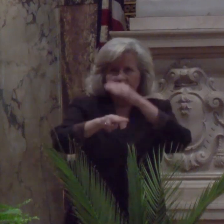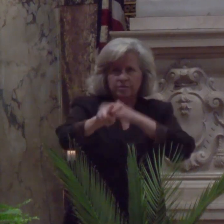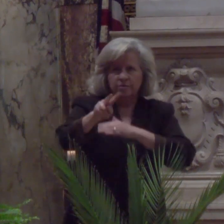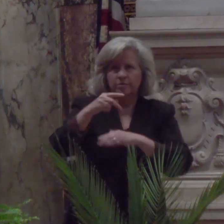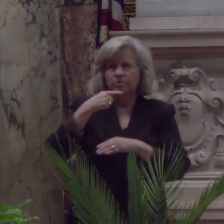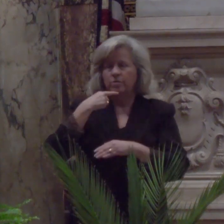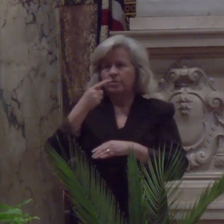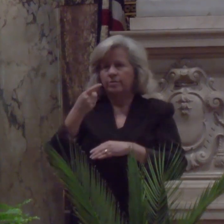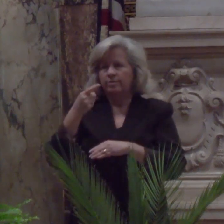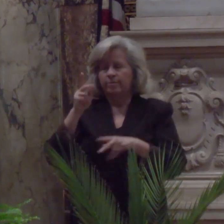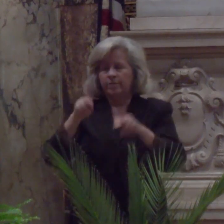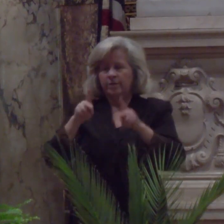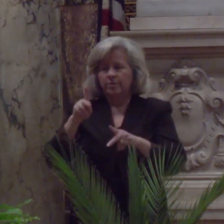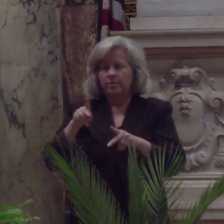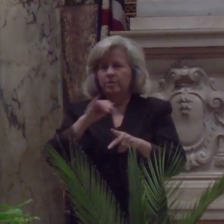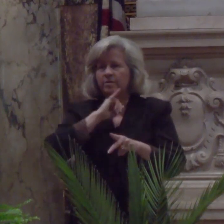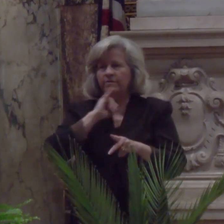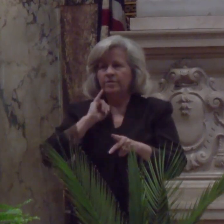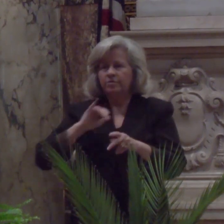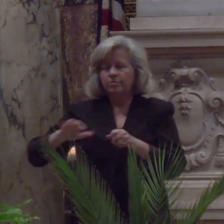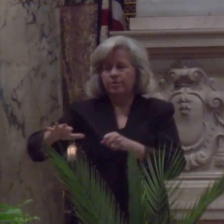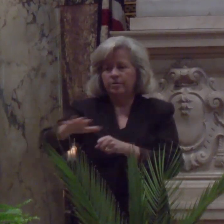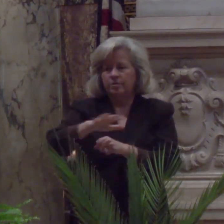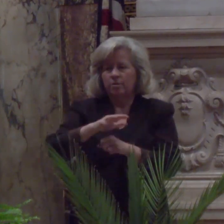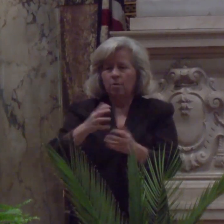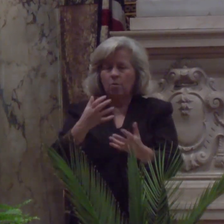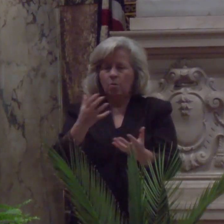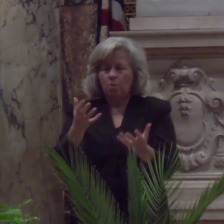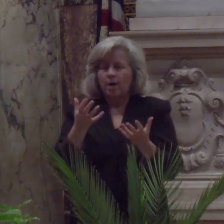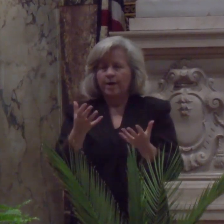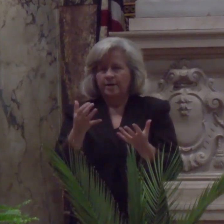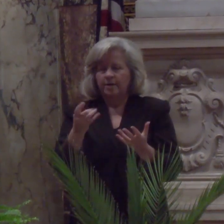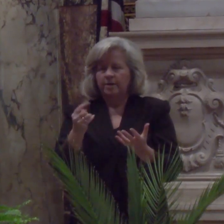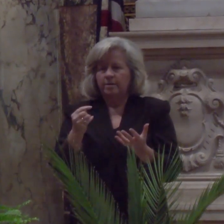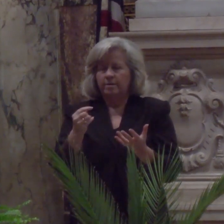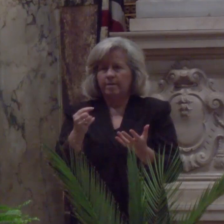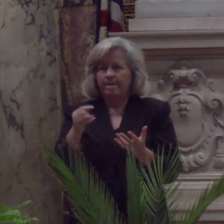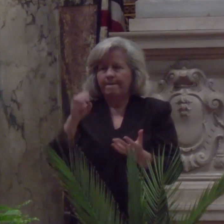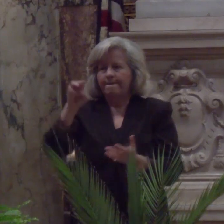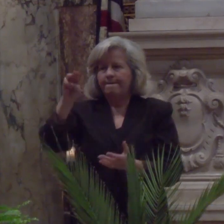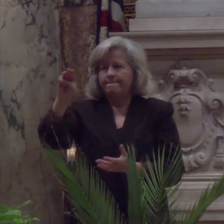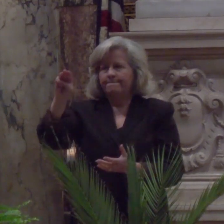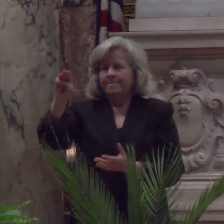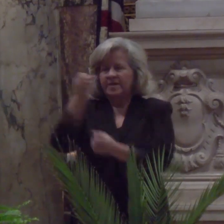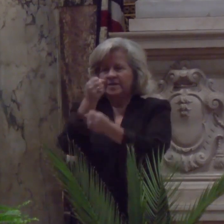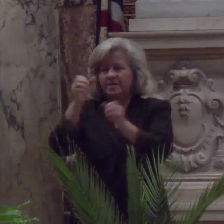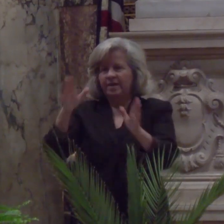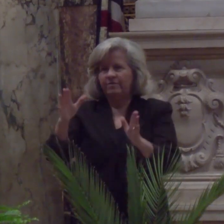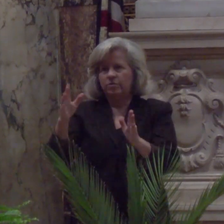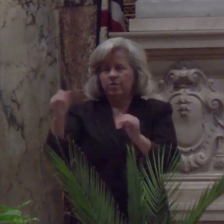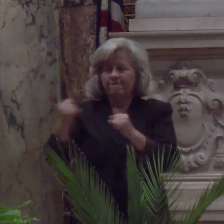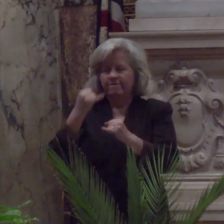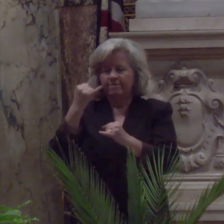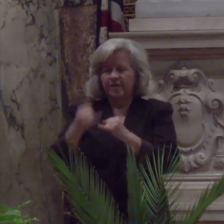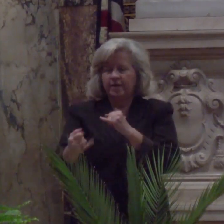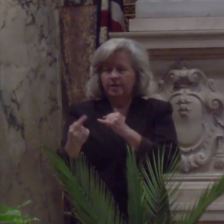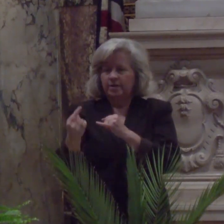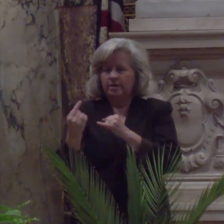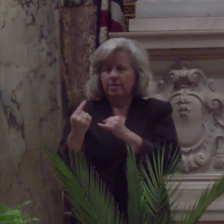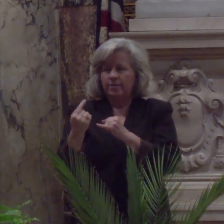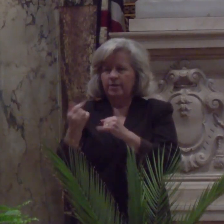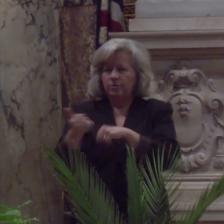the people of Israel longed for it. The Messiah was finally coming to establish his kingdom